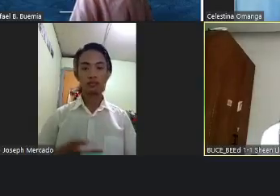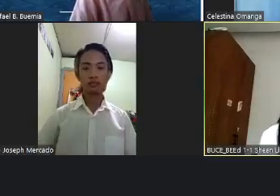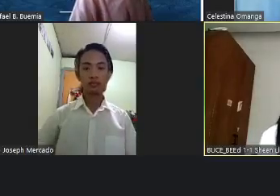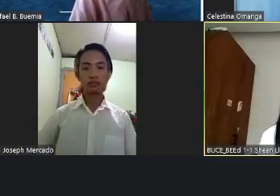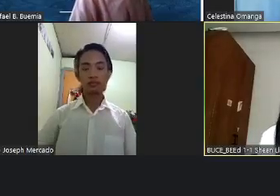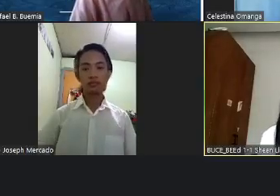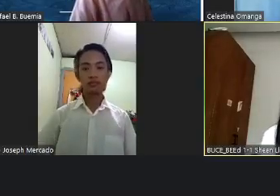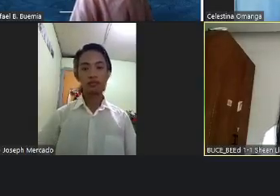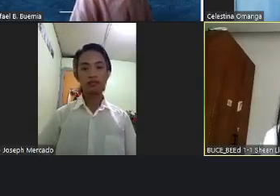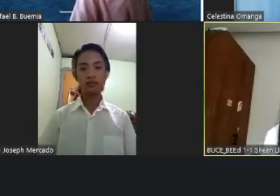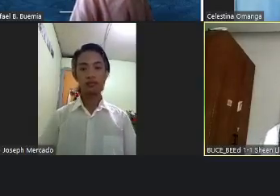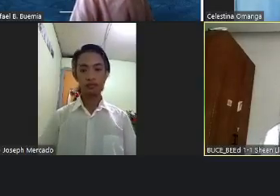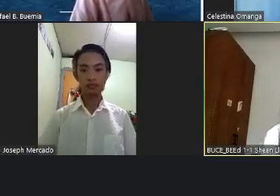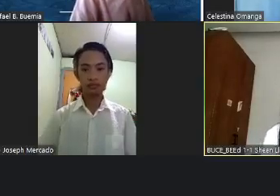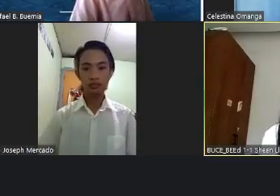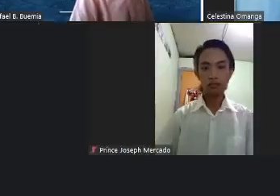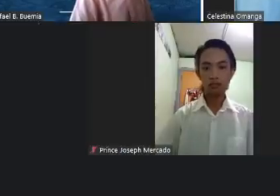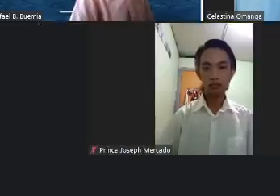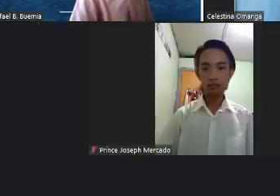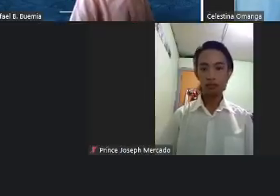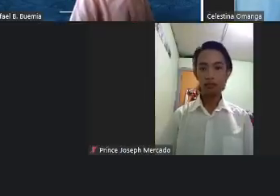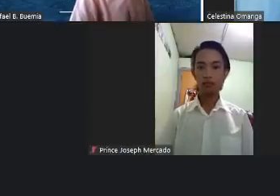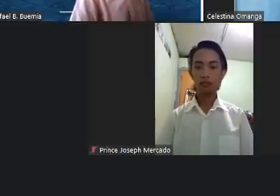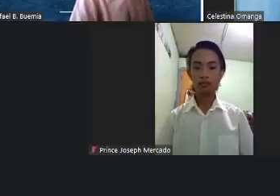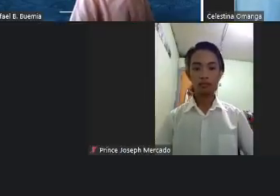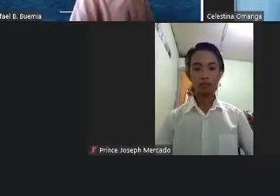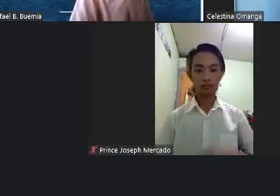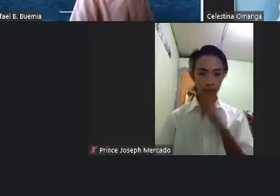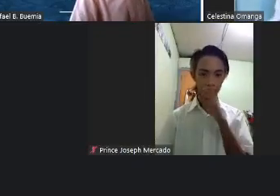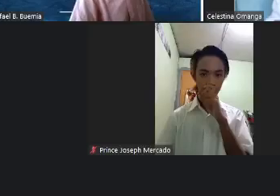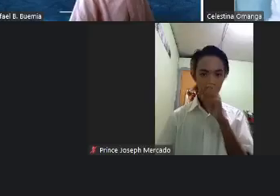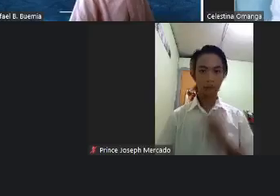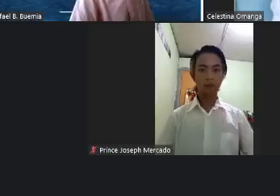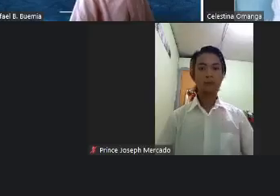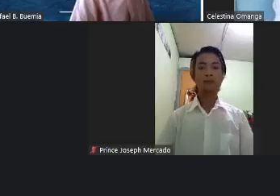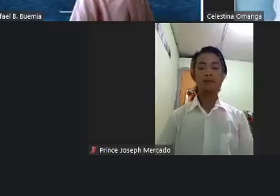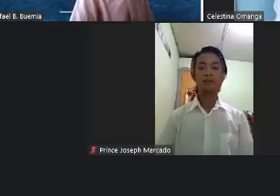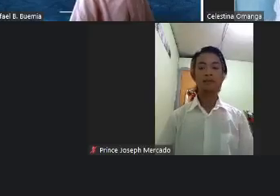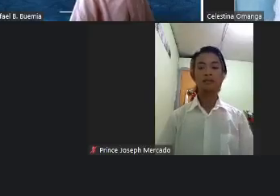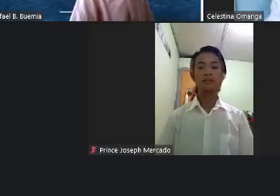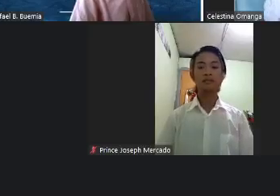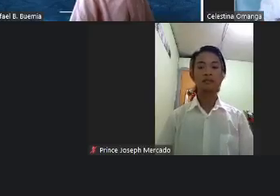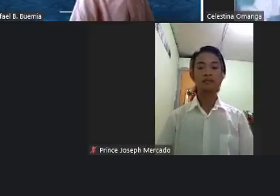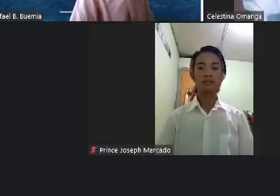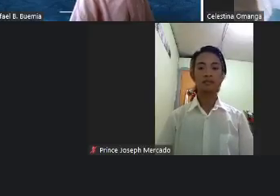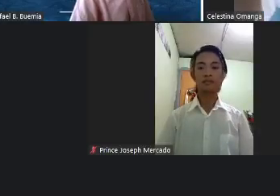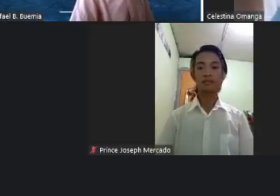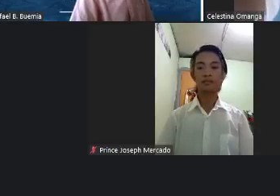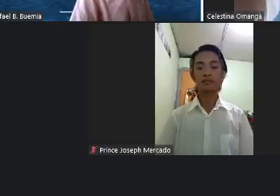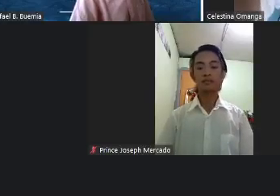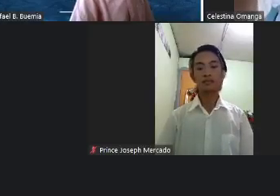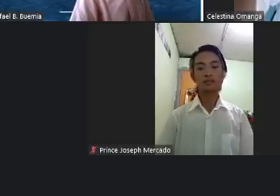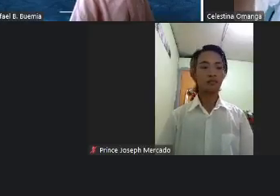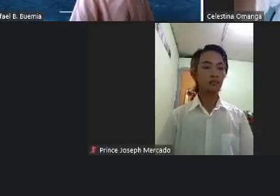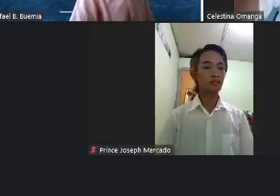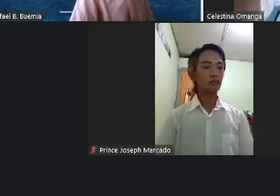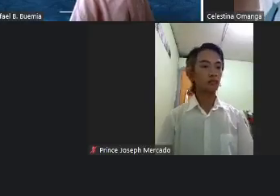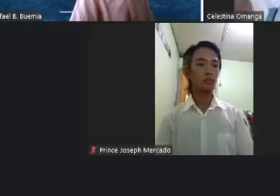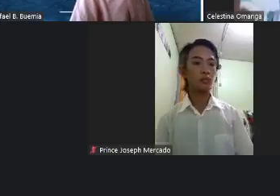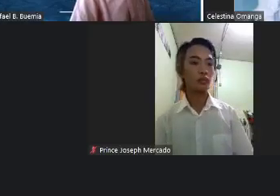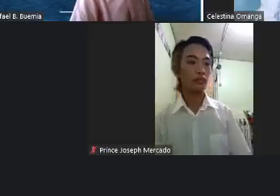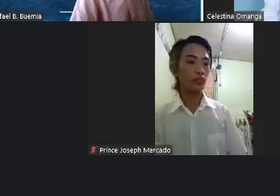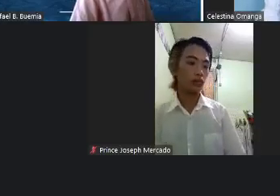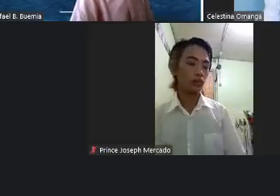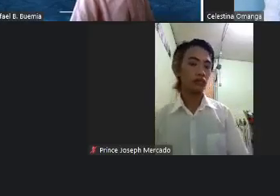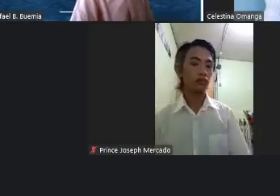April 16, 2024 via Zoom. And also, yung mga hindi ma-accommodate, you can actually watch at the Facebook live stream